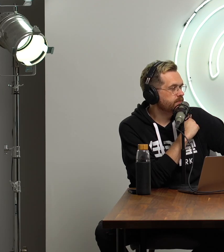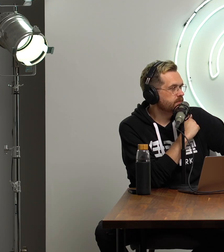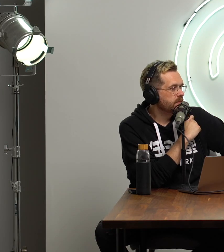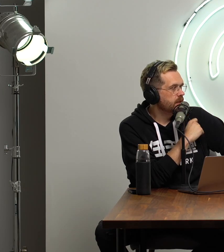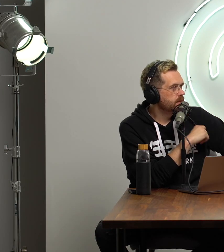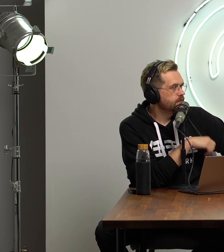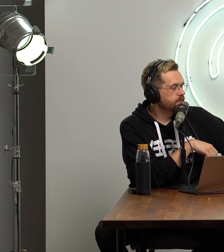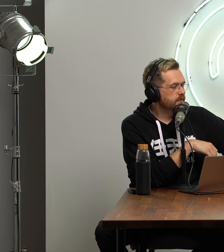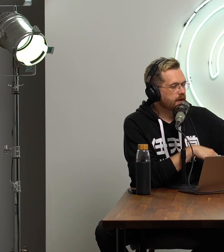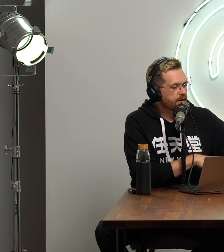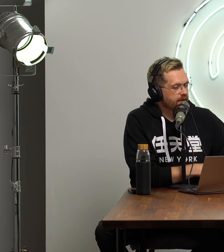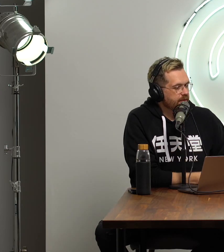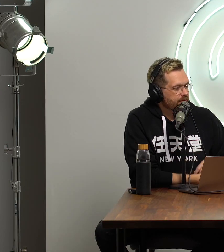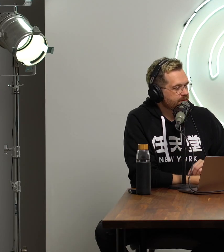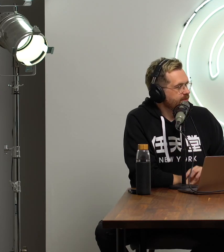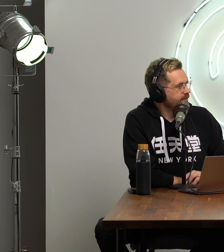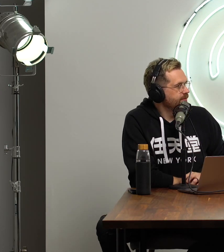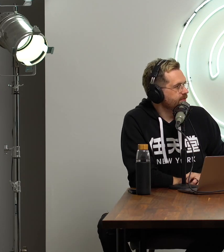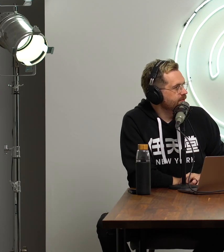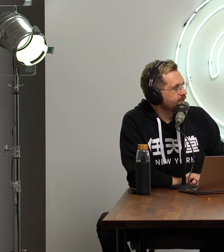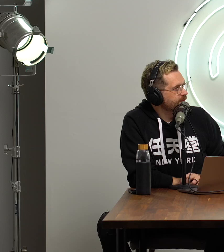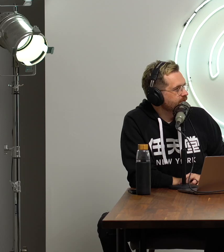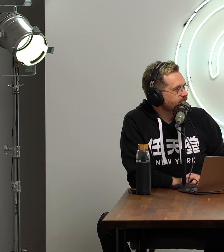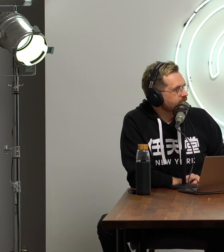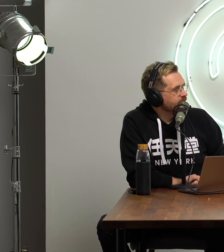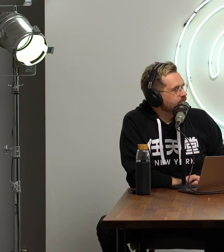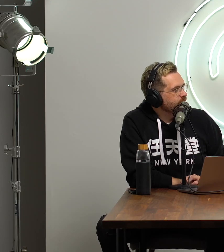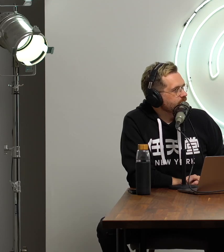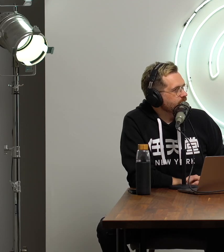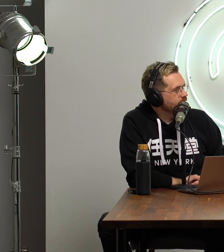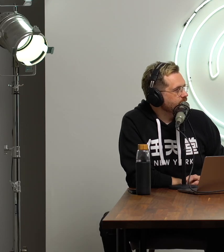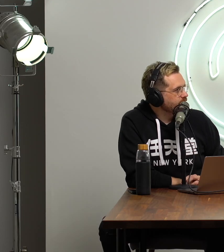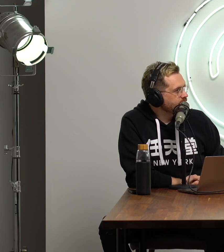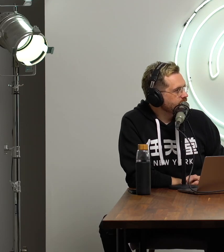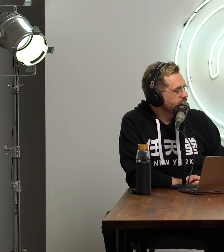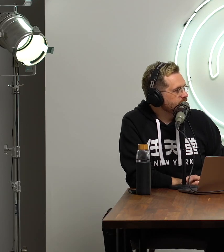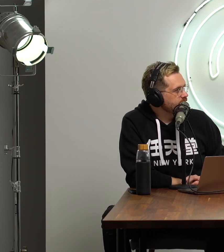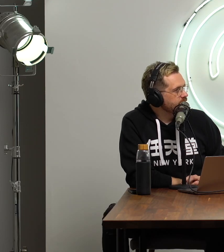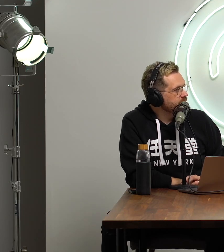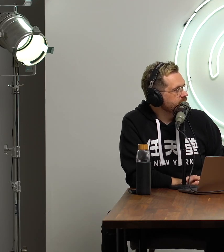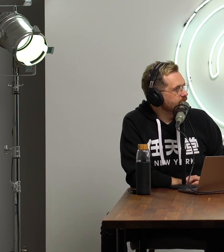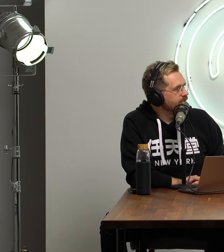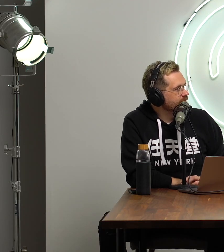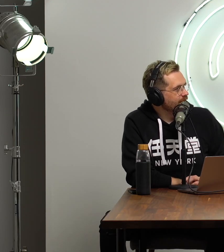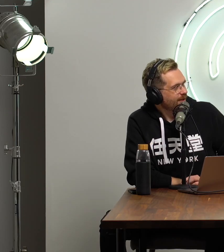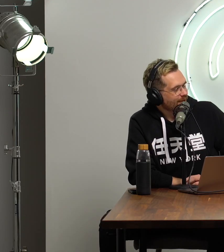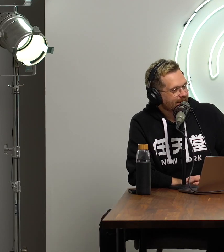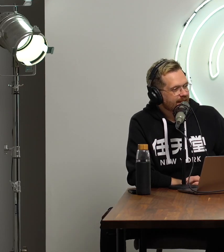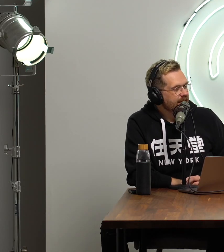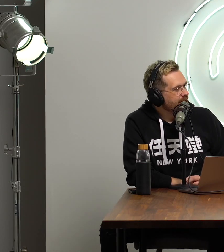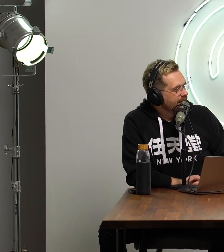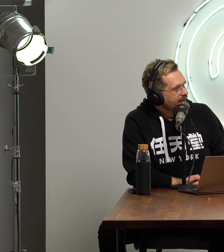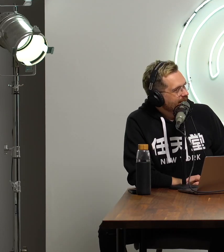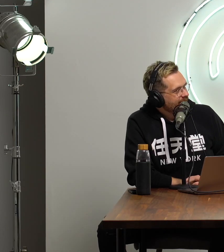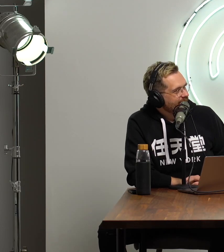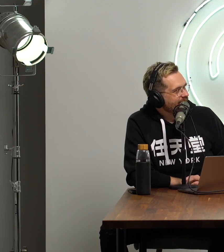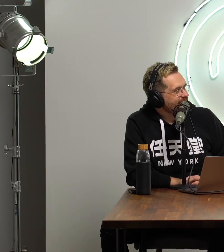i wait for the right time but i'm excited i'll get all the christian shaming right now when i tell you all i've never